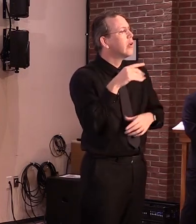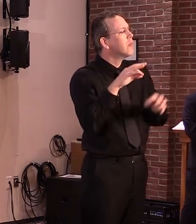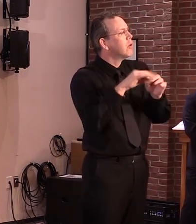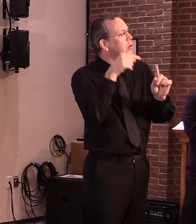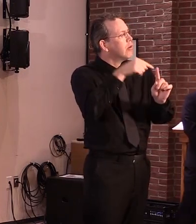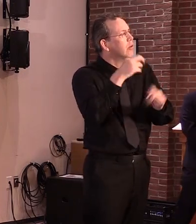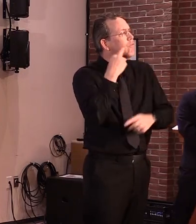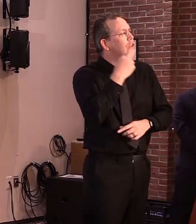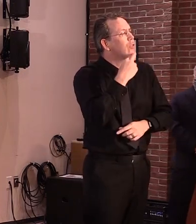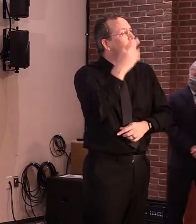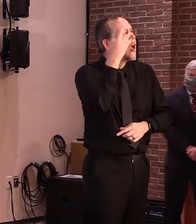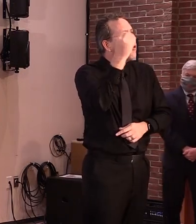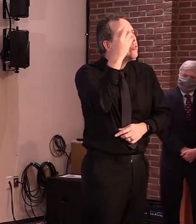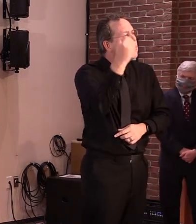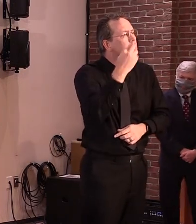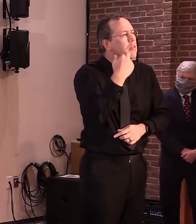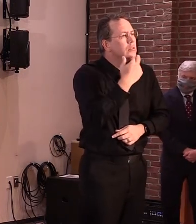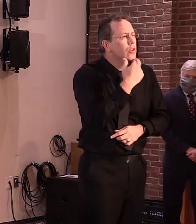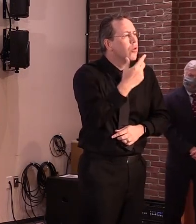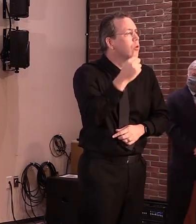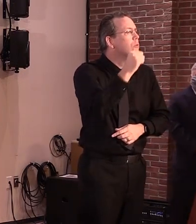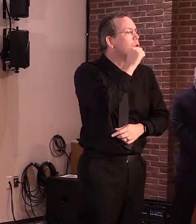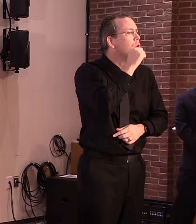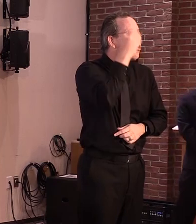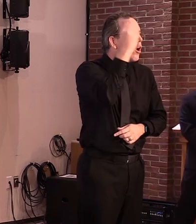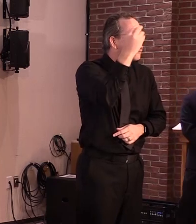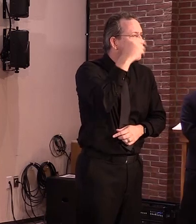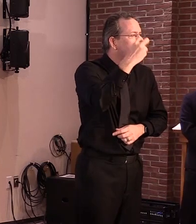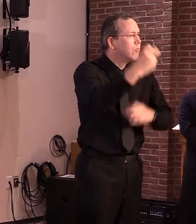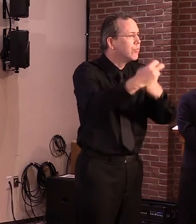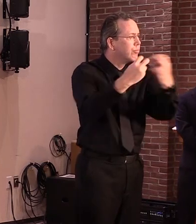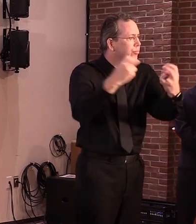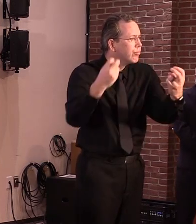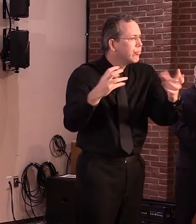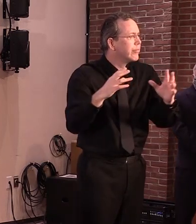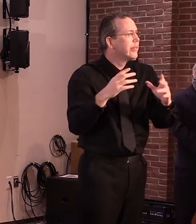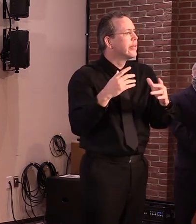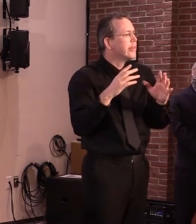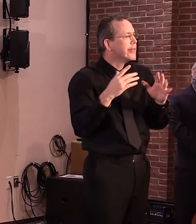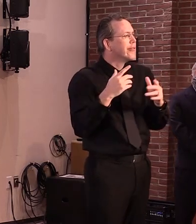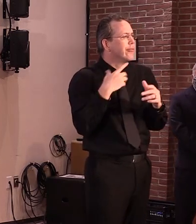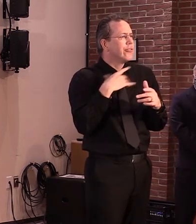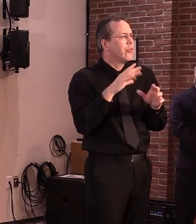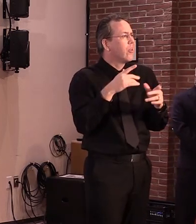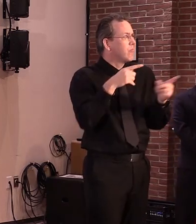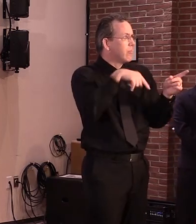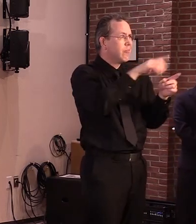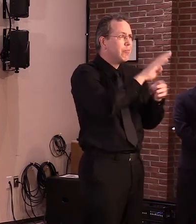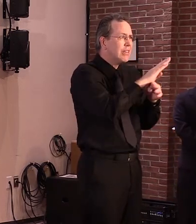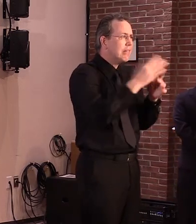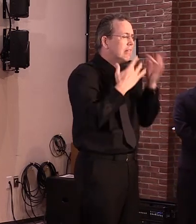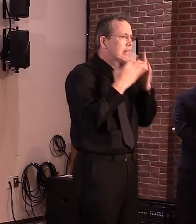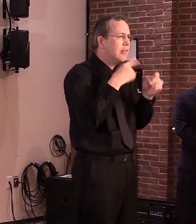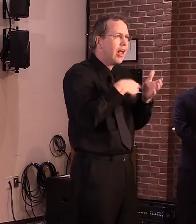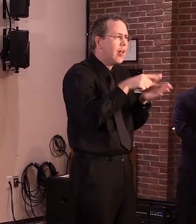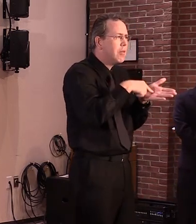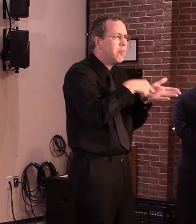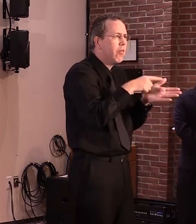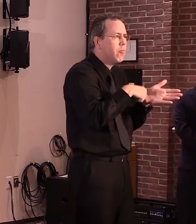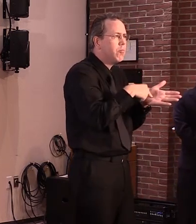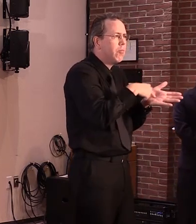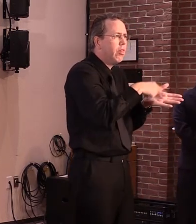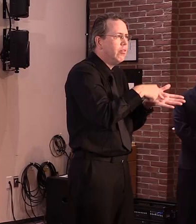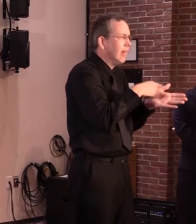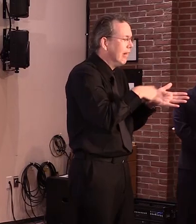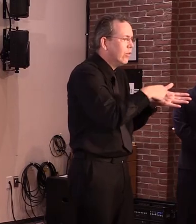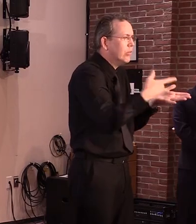and it isn't going to fill the gap, and we understand that. But we have to start somewhere, and I think this is a great way to do it marginally,